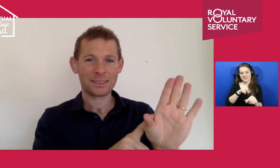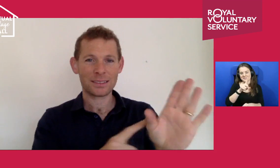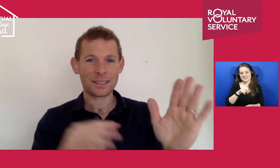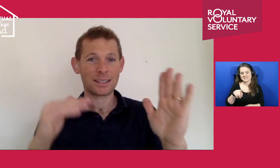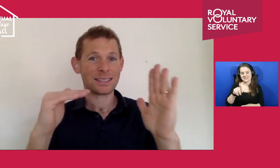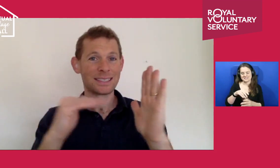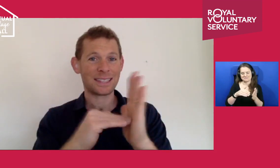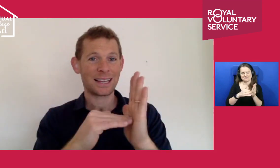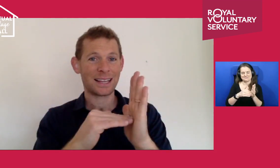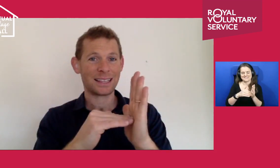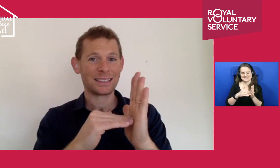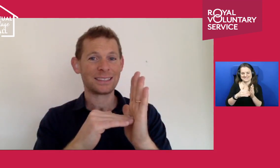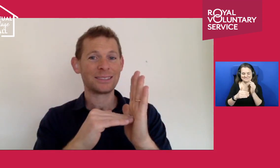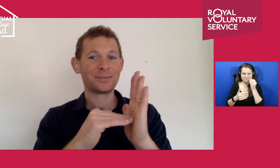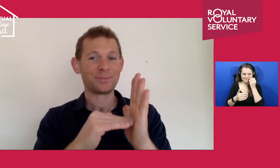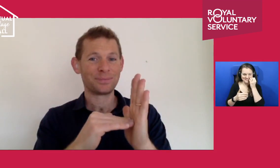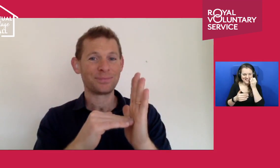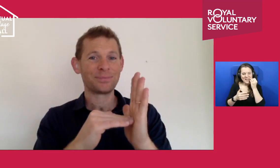Z.